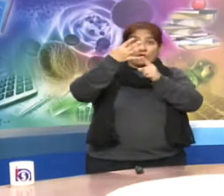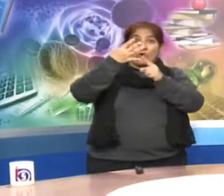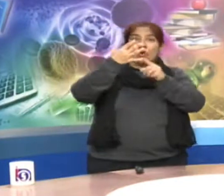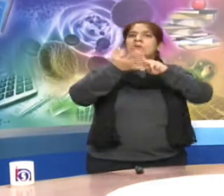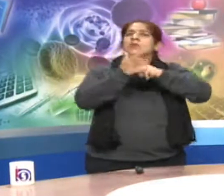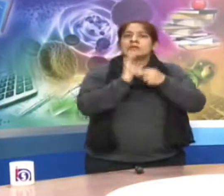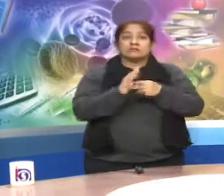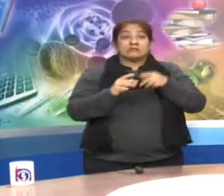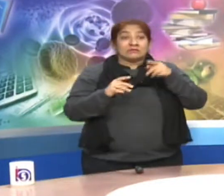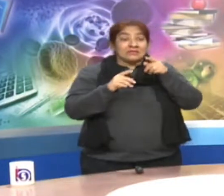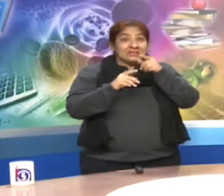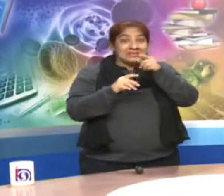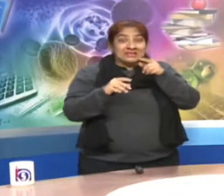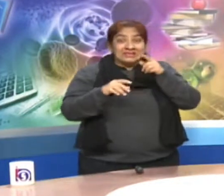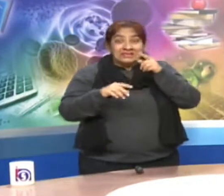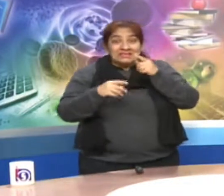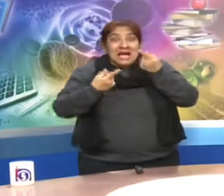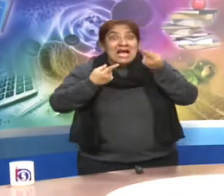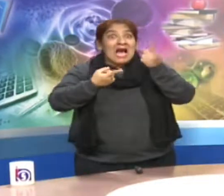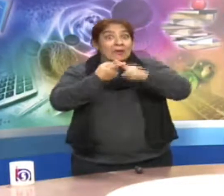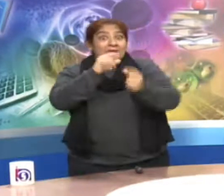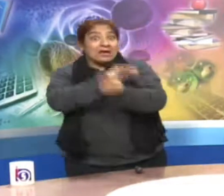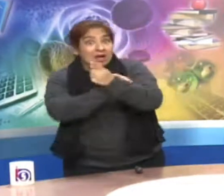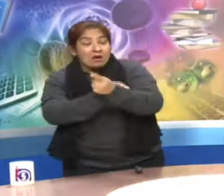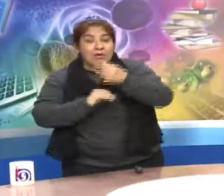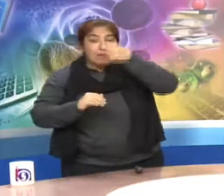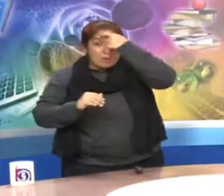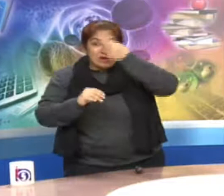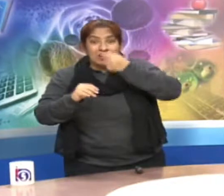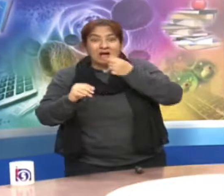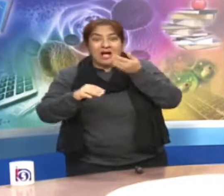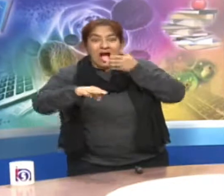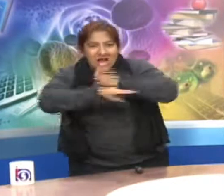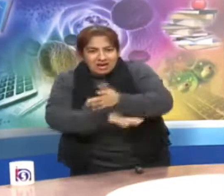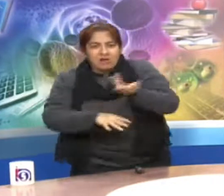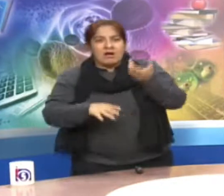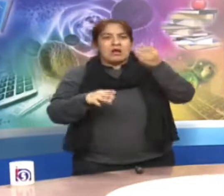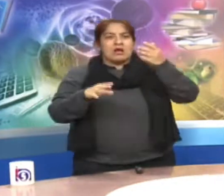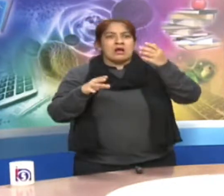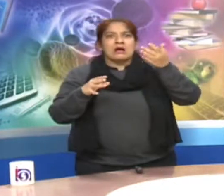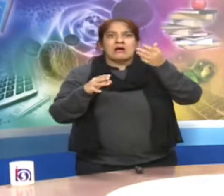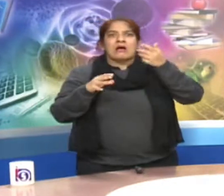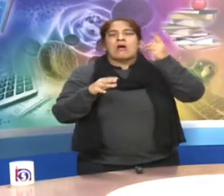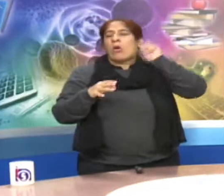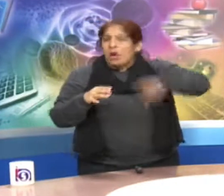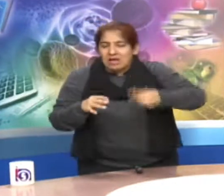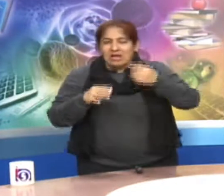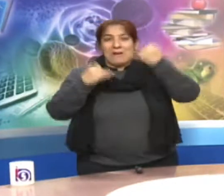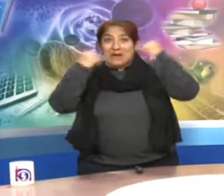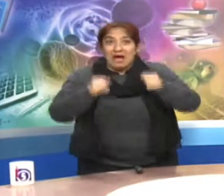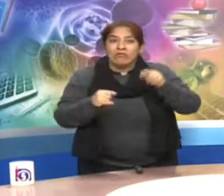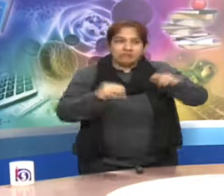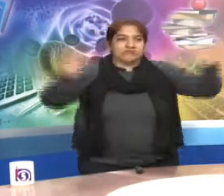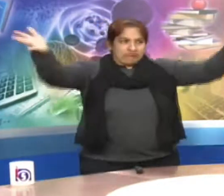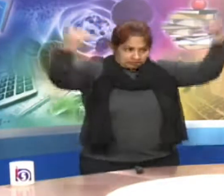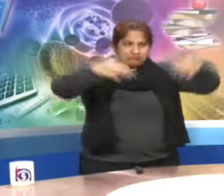Fourth point is conferences and talks. What is it? It is having more and